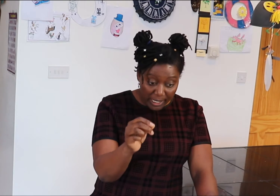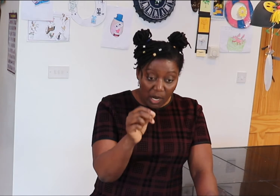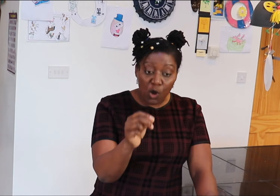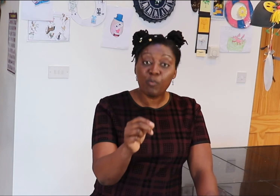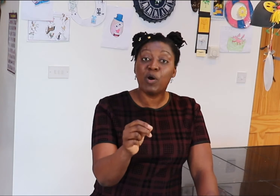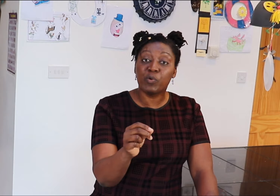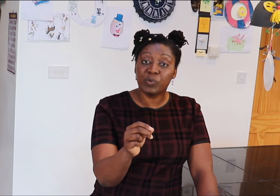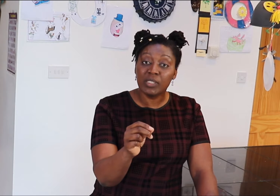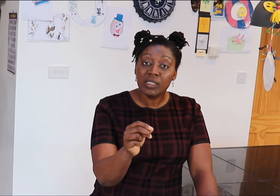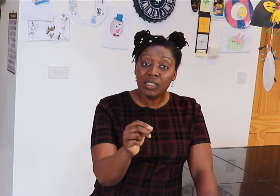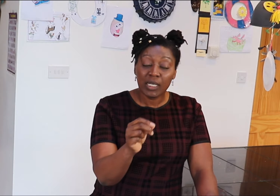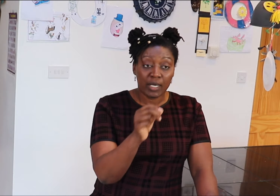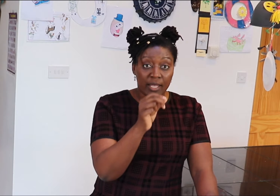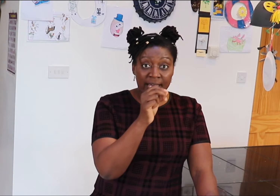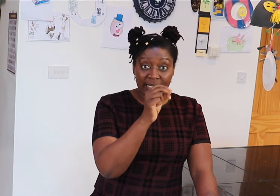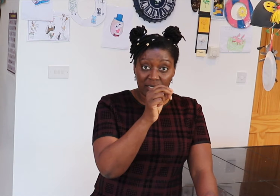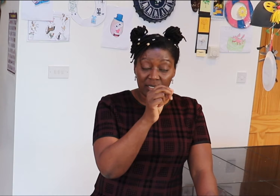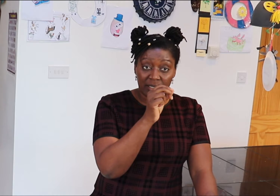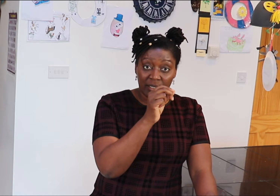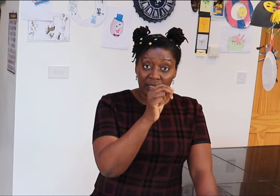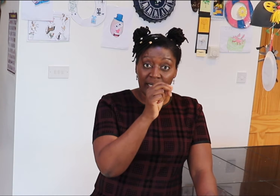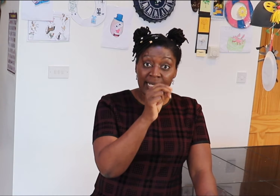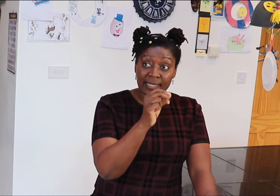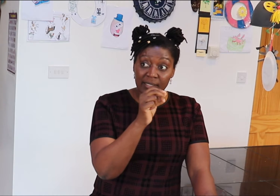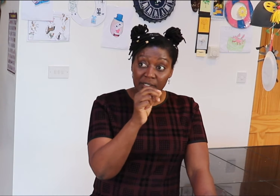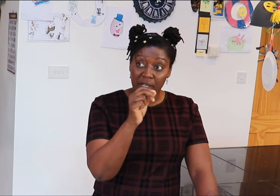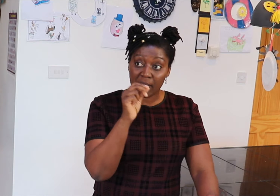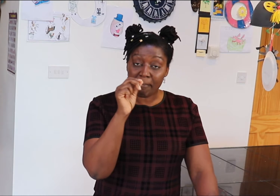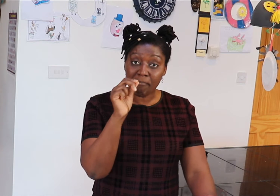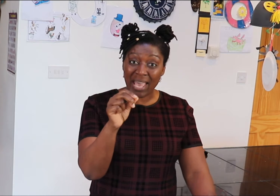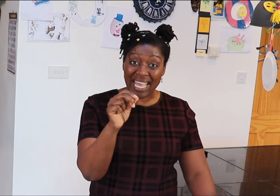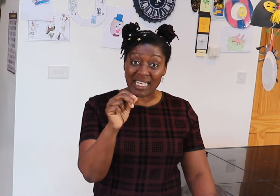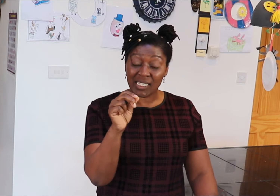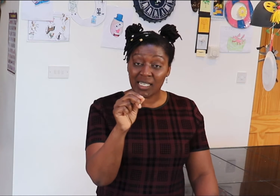only hormone that isn't made